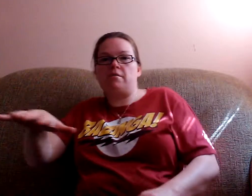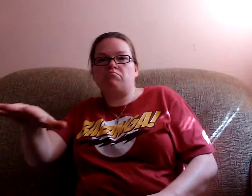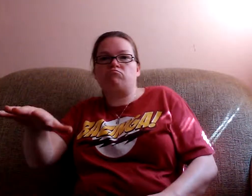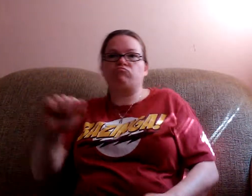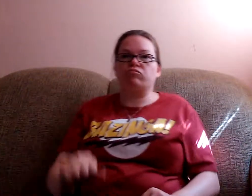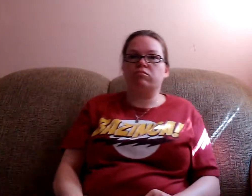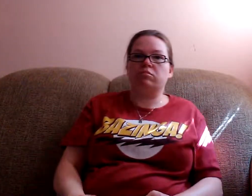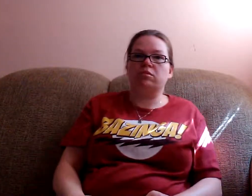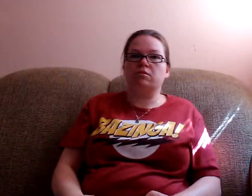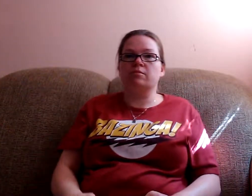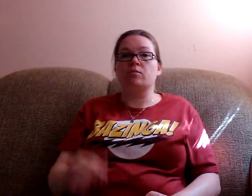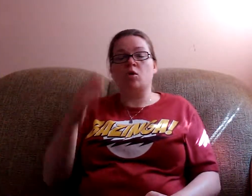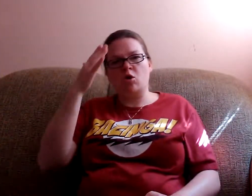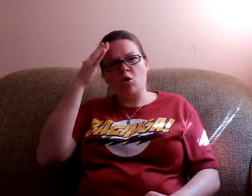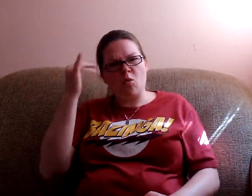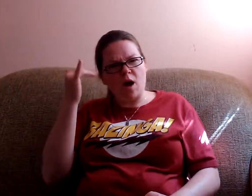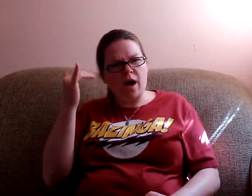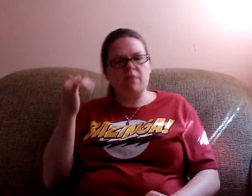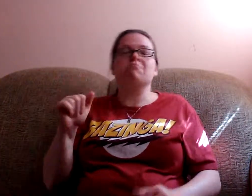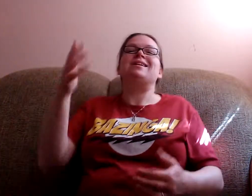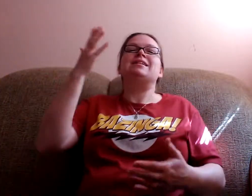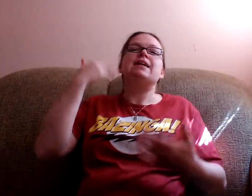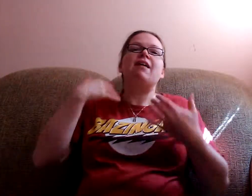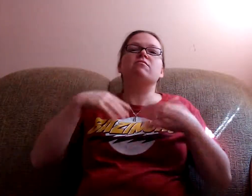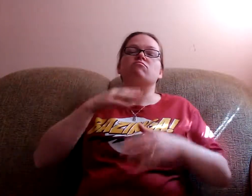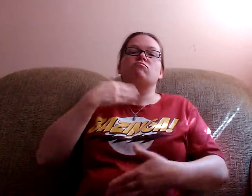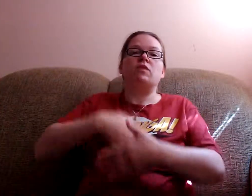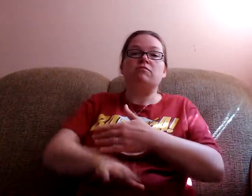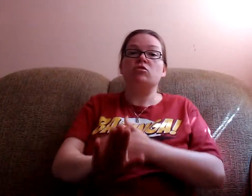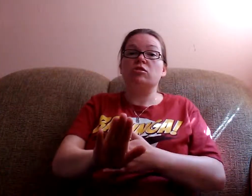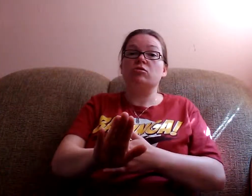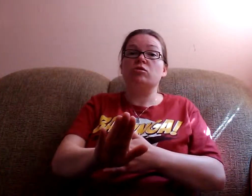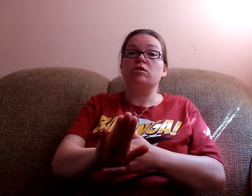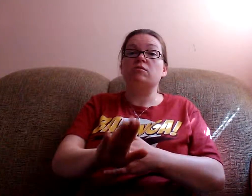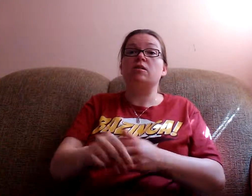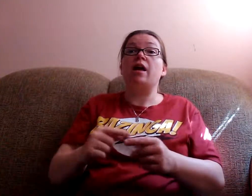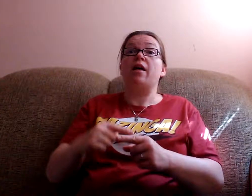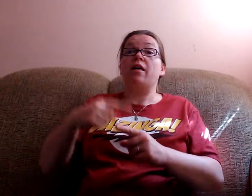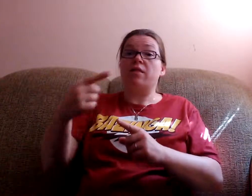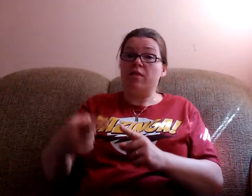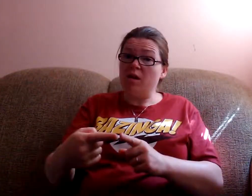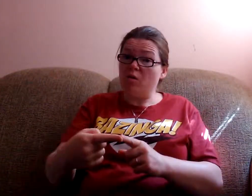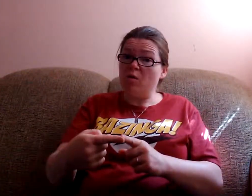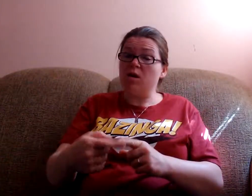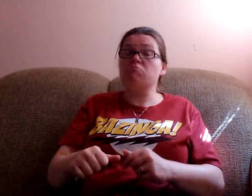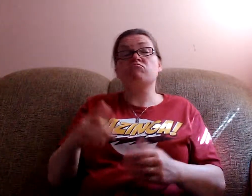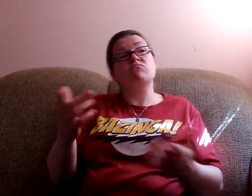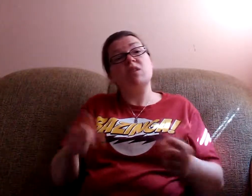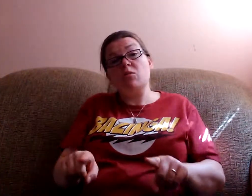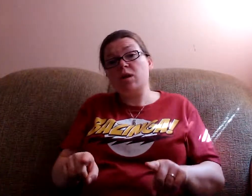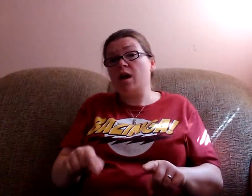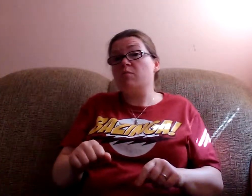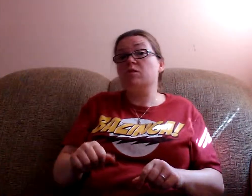when I die, or when my neighbor dies, one of those kids will get not 50 acres, but the 2 of them together will have 100 acres.